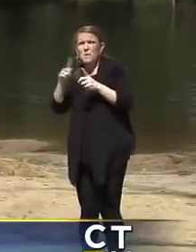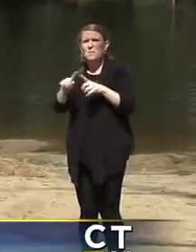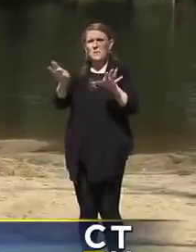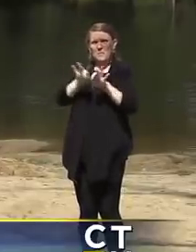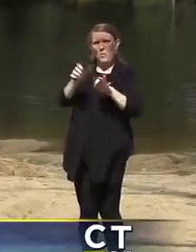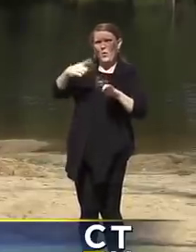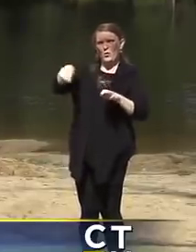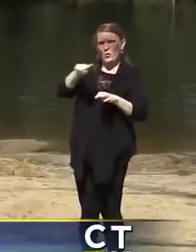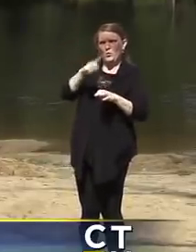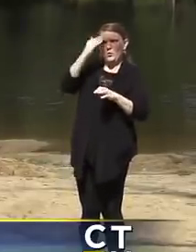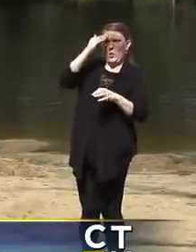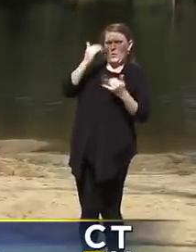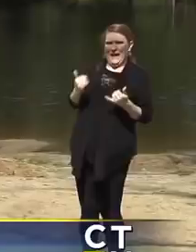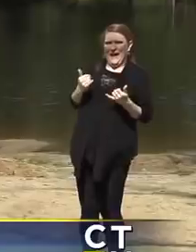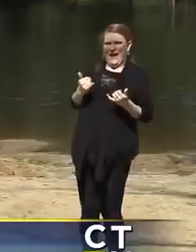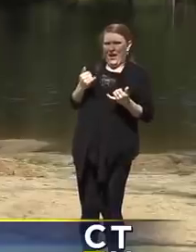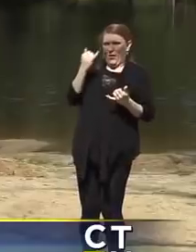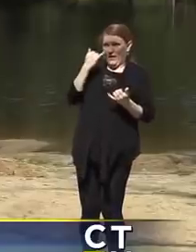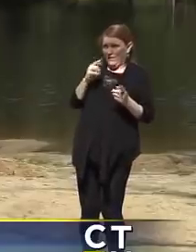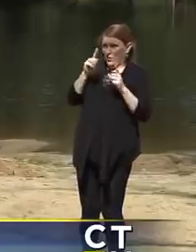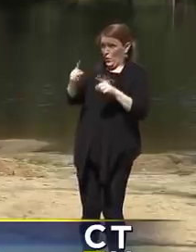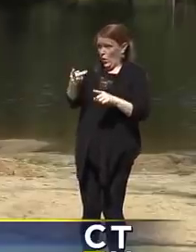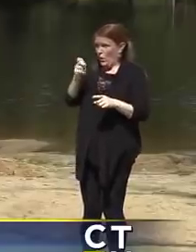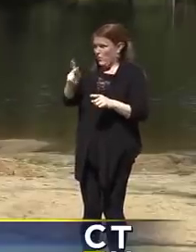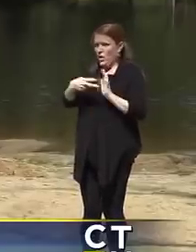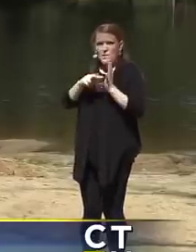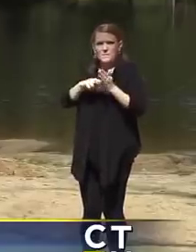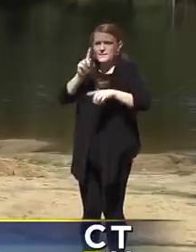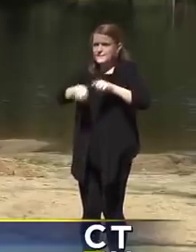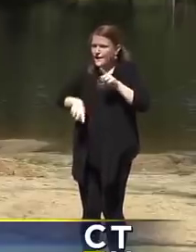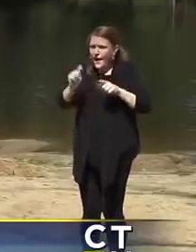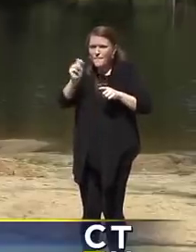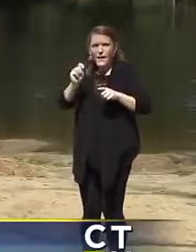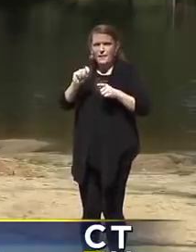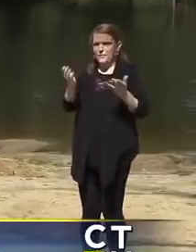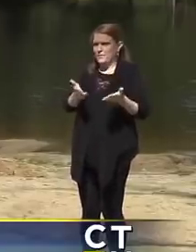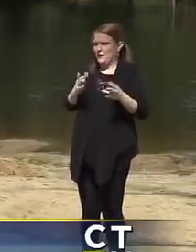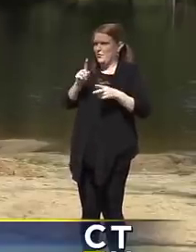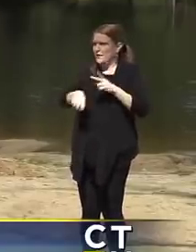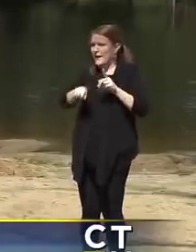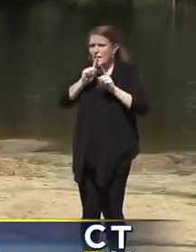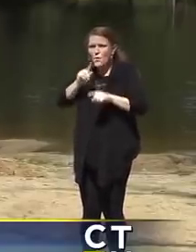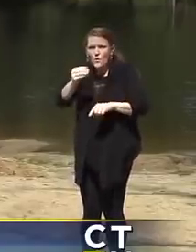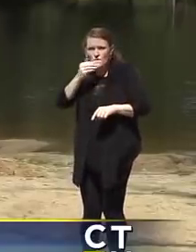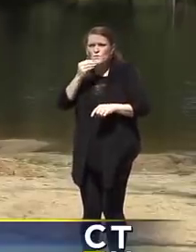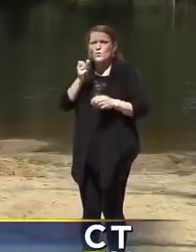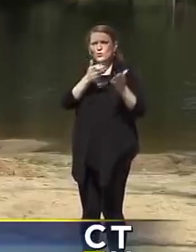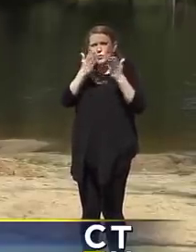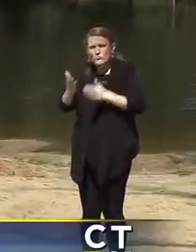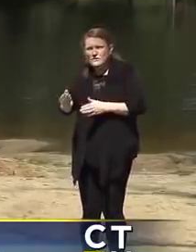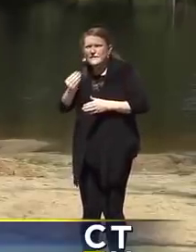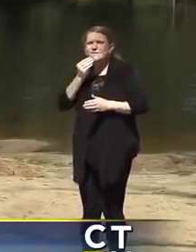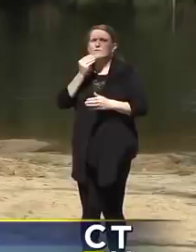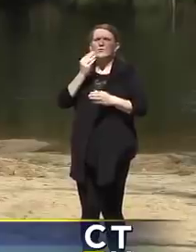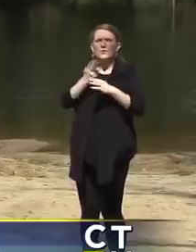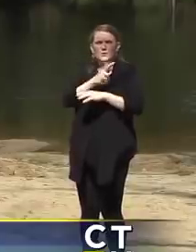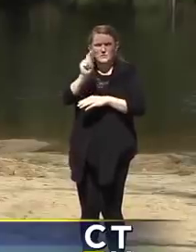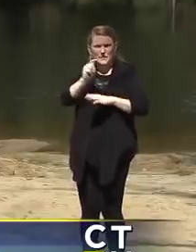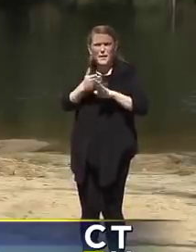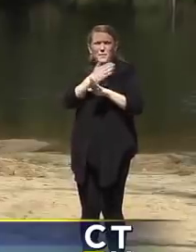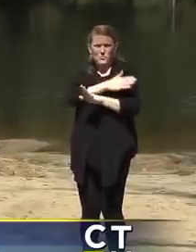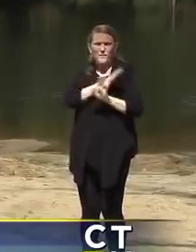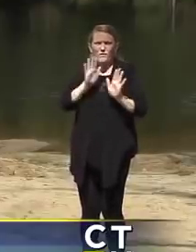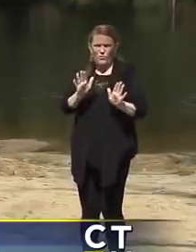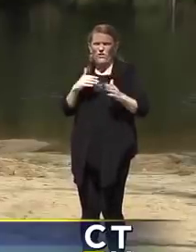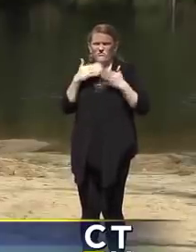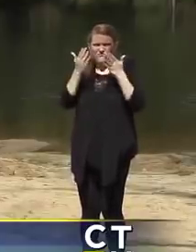a full day visit, but for a shorter time. As we make updates to those availability of facilities, we will be providing